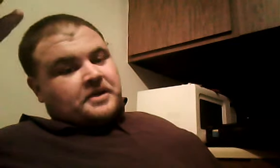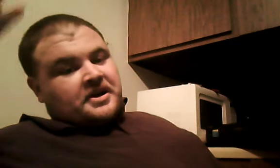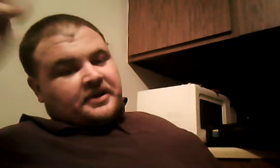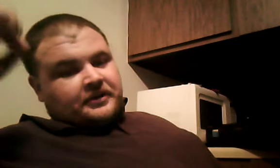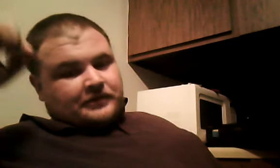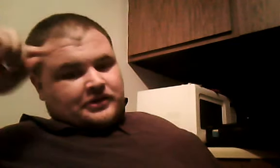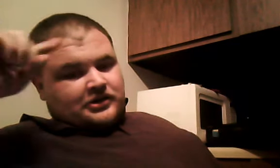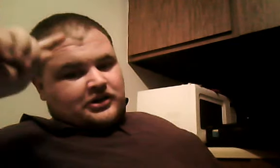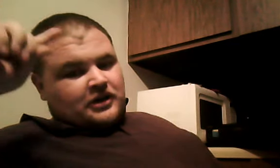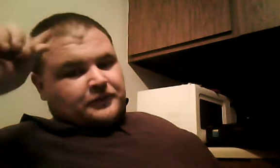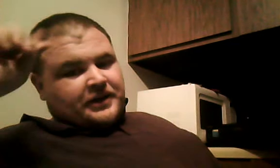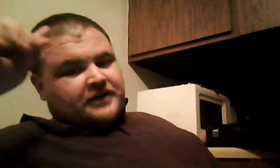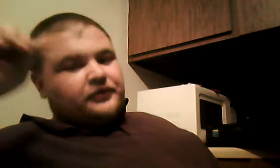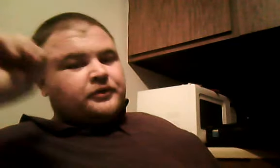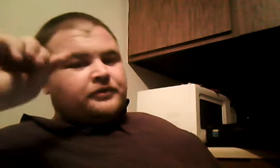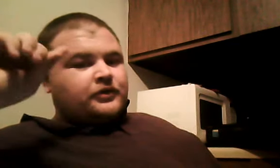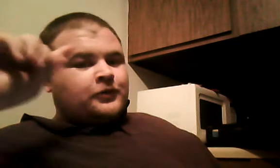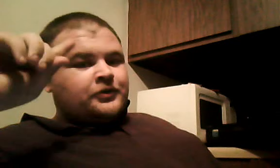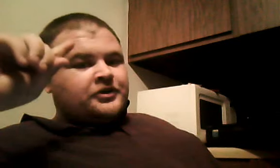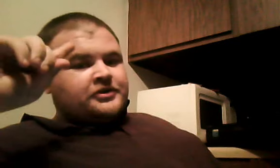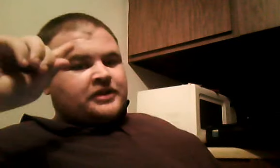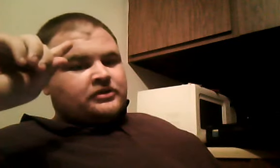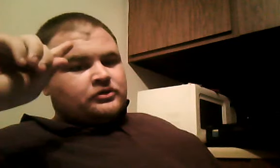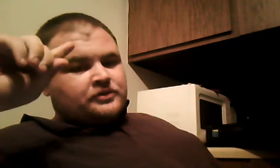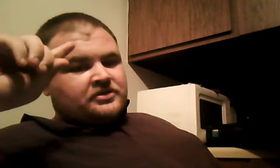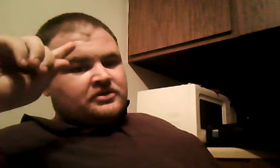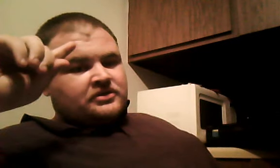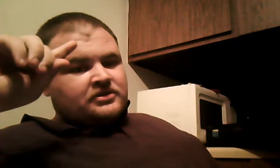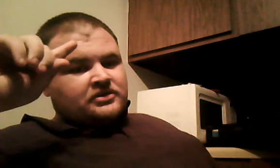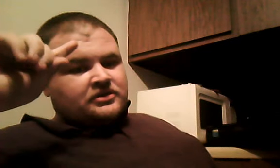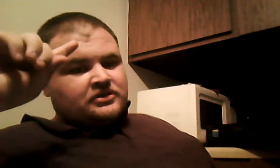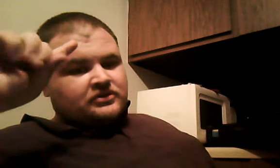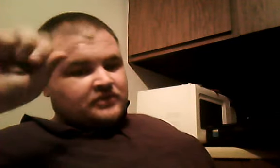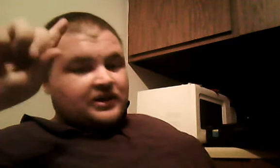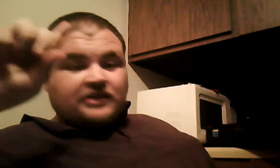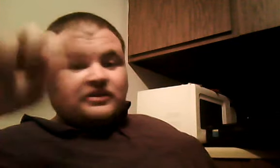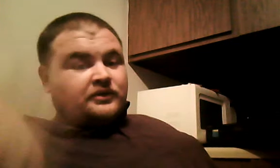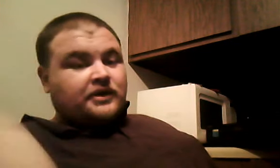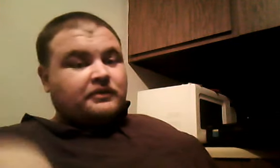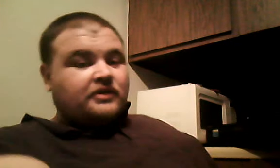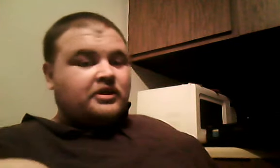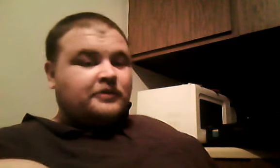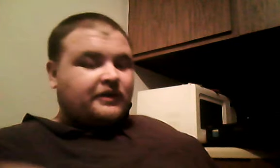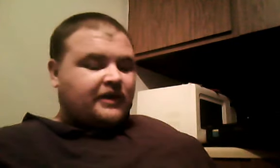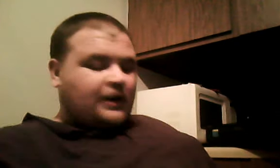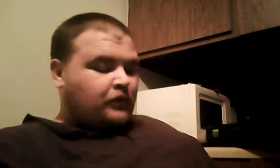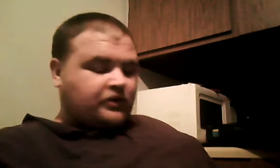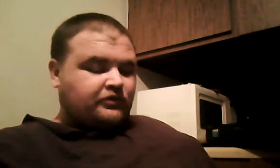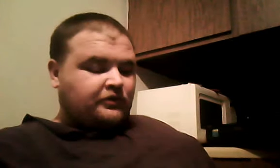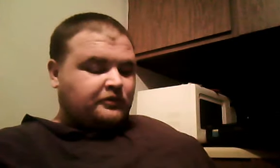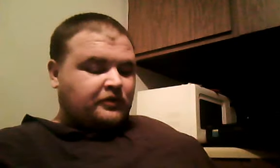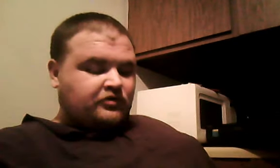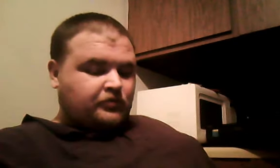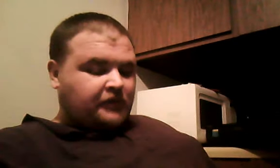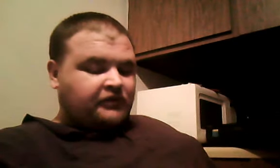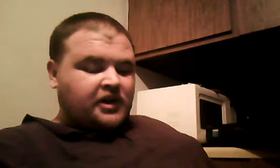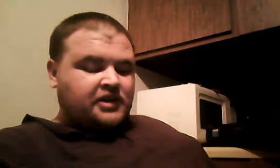I'll be on YouTube for a whole year in October. So, guys, I mean, I'm excited about that. I want to do something special for my fans.